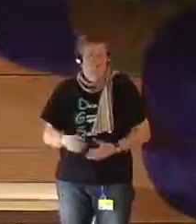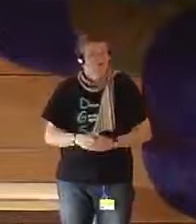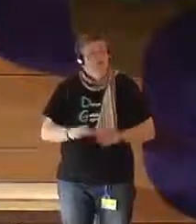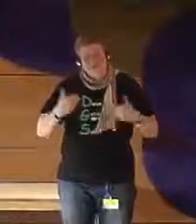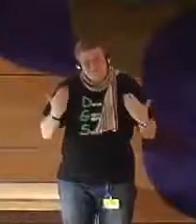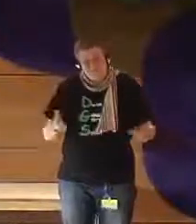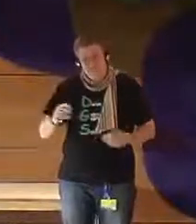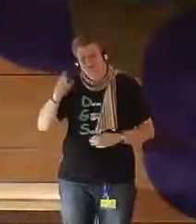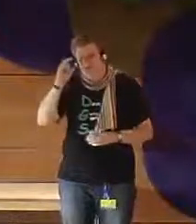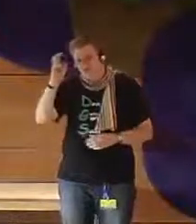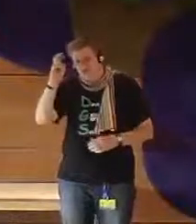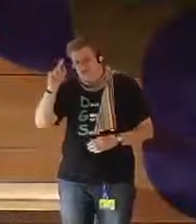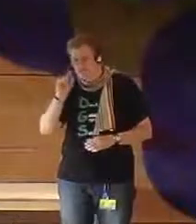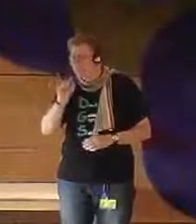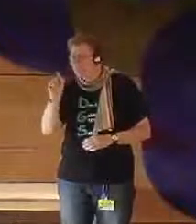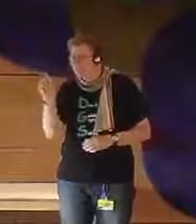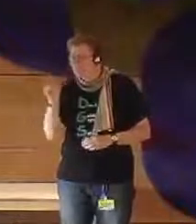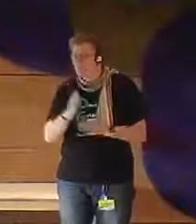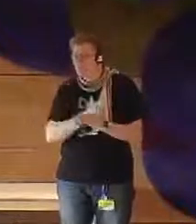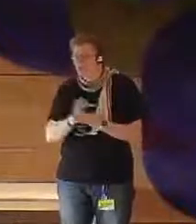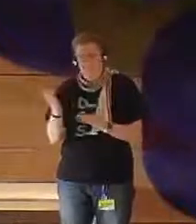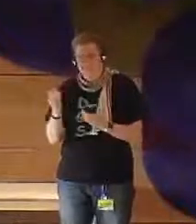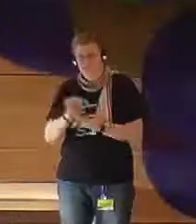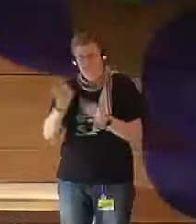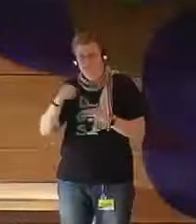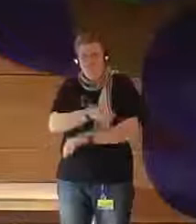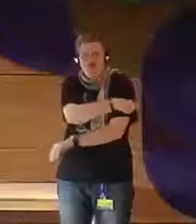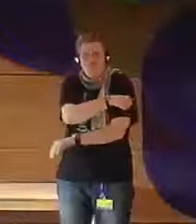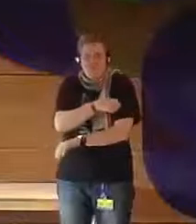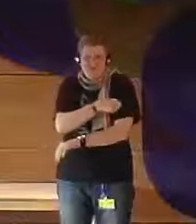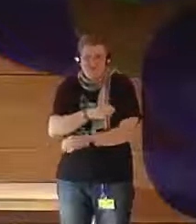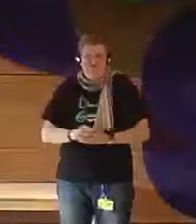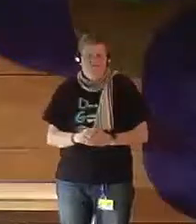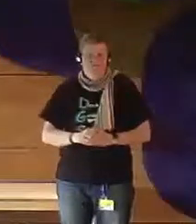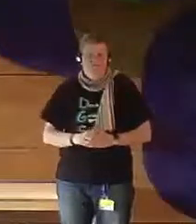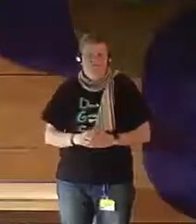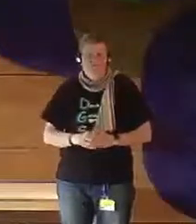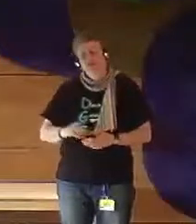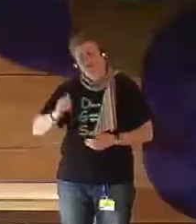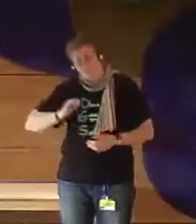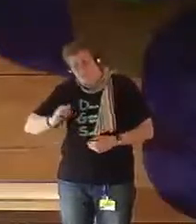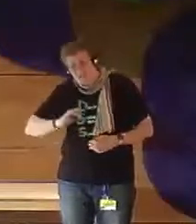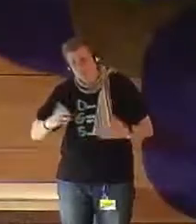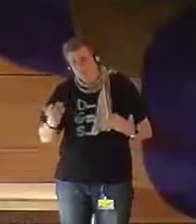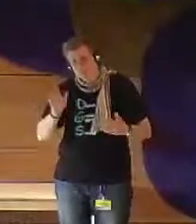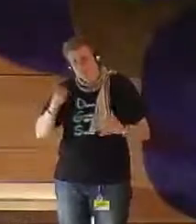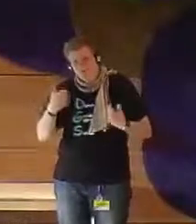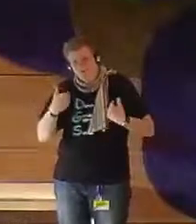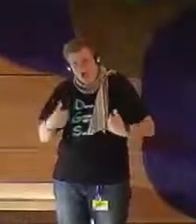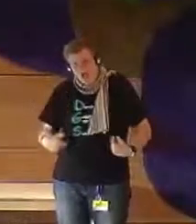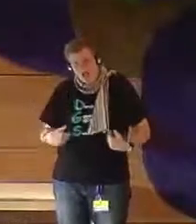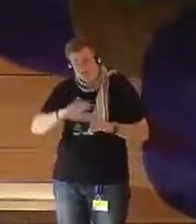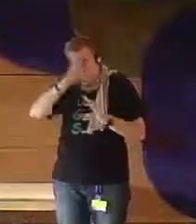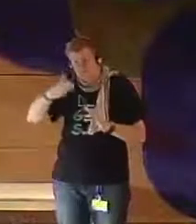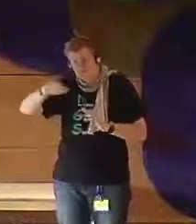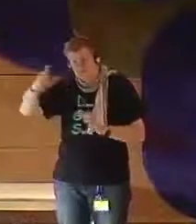HRT in girls, and in terms of the behavioural problems, I see less behavioural problems in girls on estrogen than I see in boys.